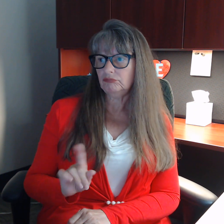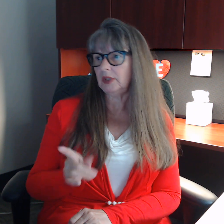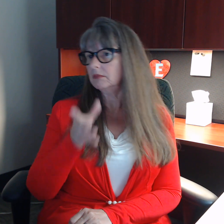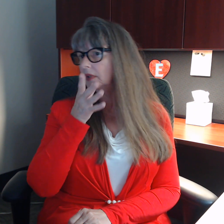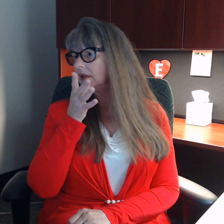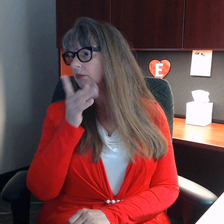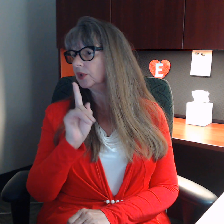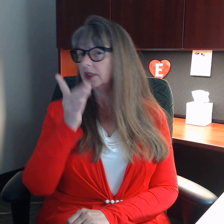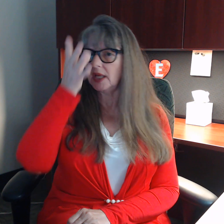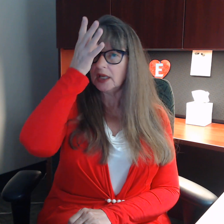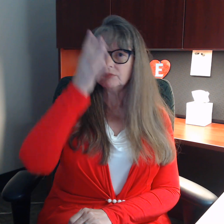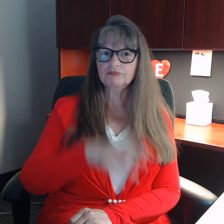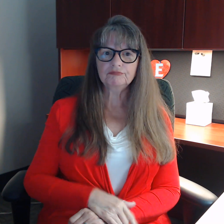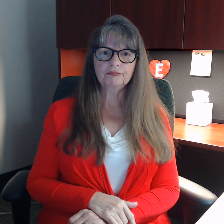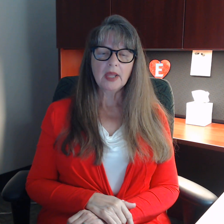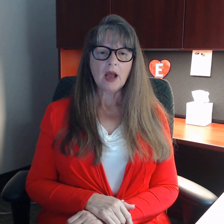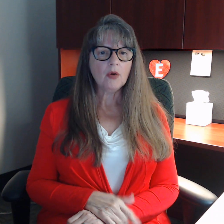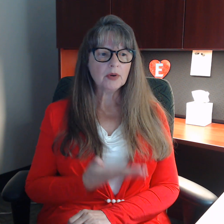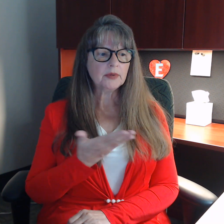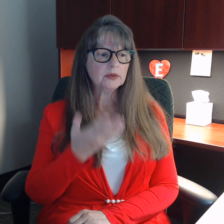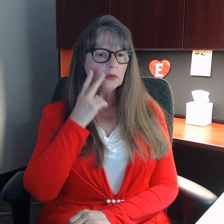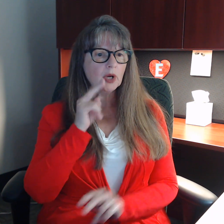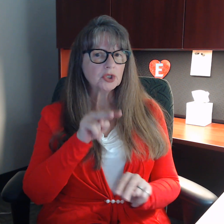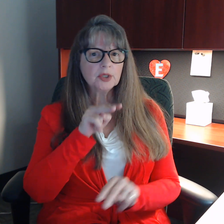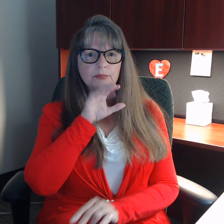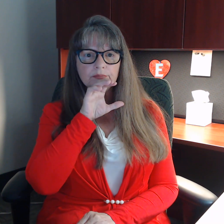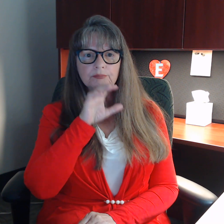their mom or dad, oh, you're right there, they're watching them.